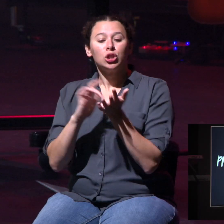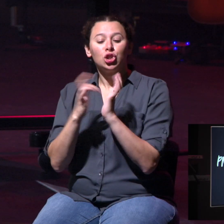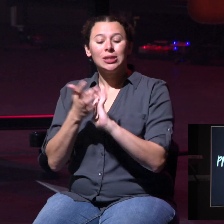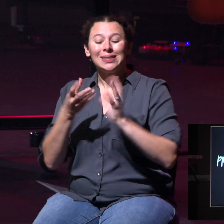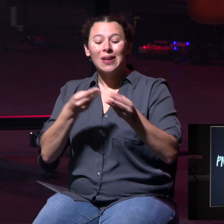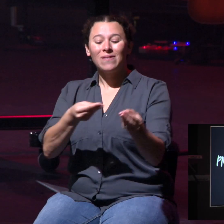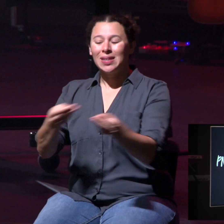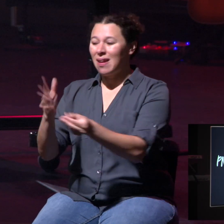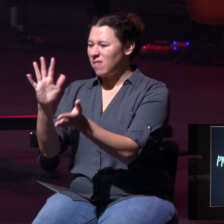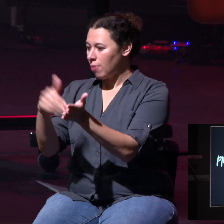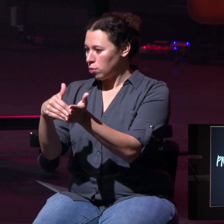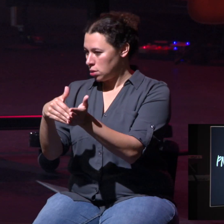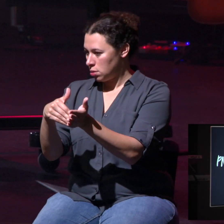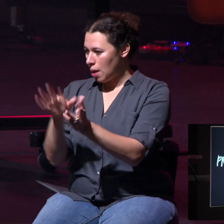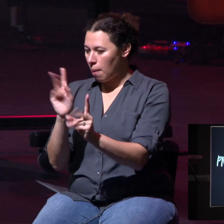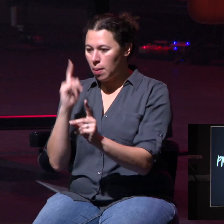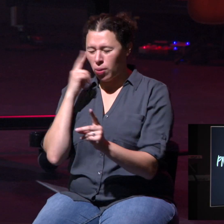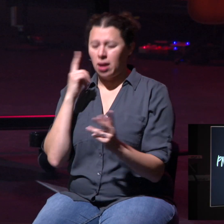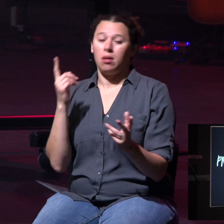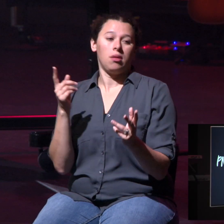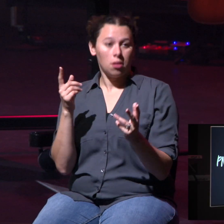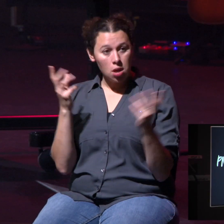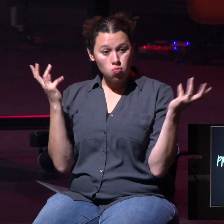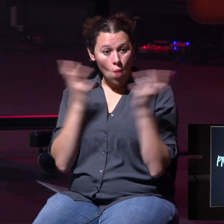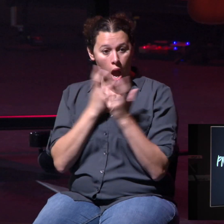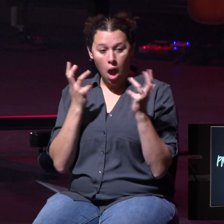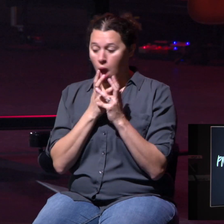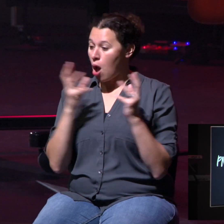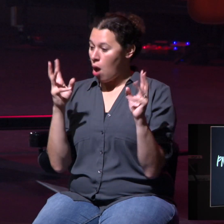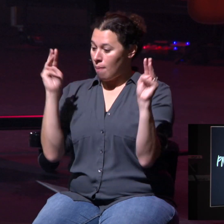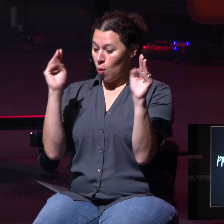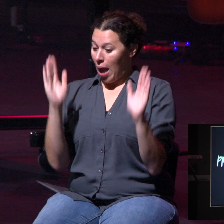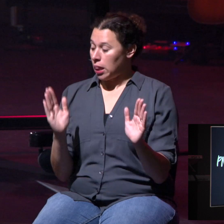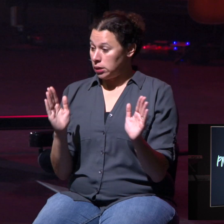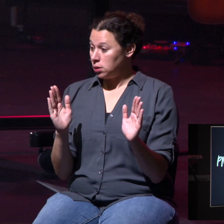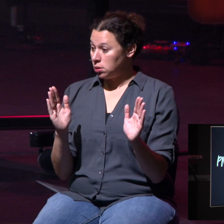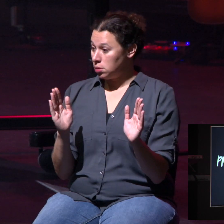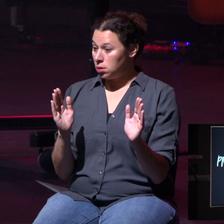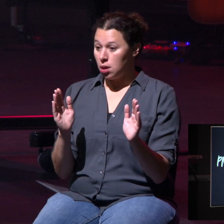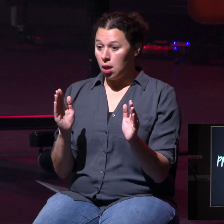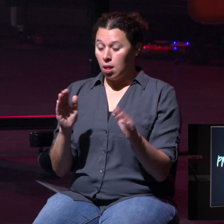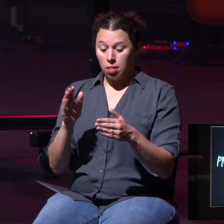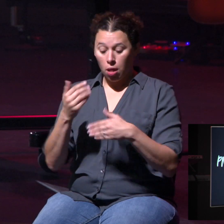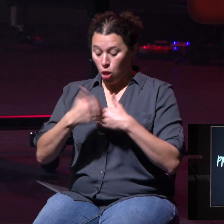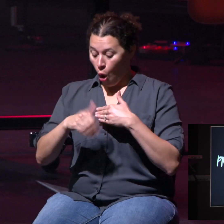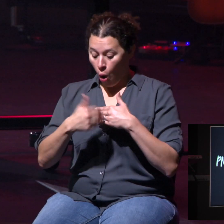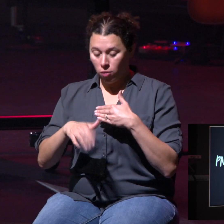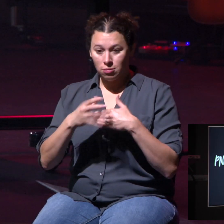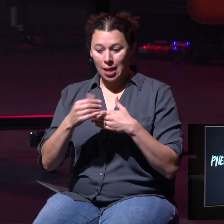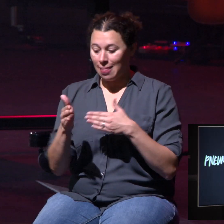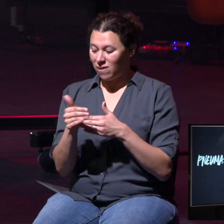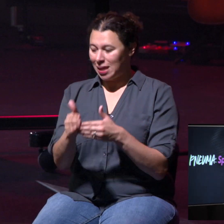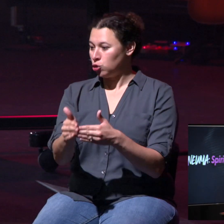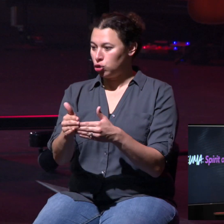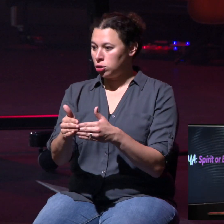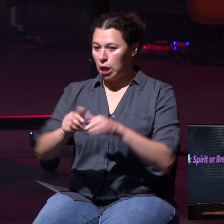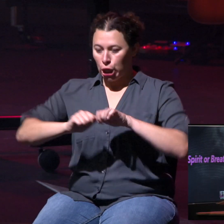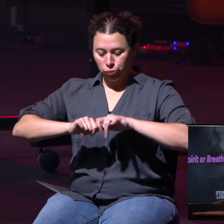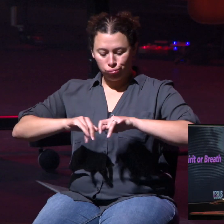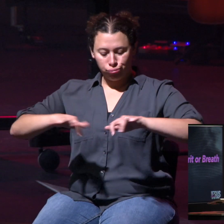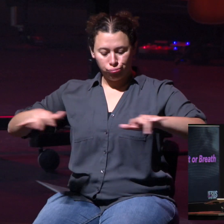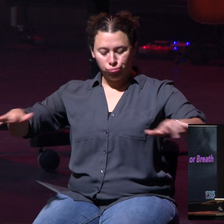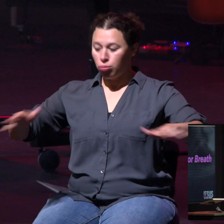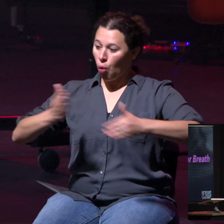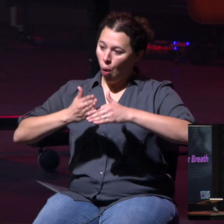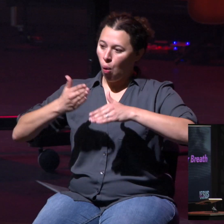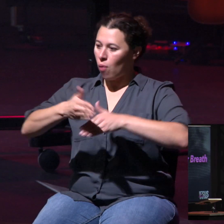drawn to the miraculous moment where the loaves and the fish were somehow spread among 5,000